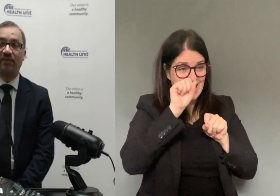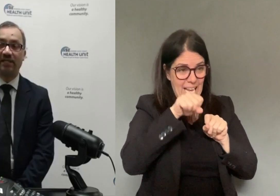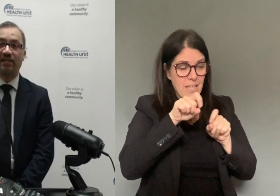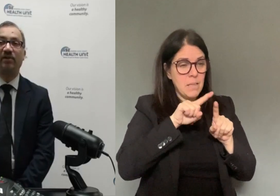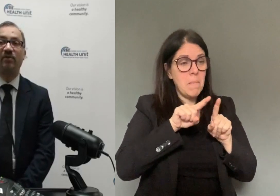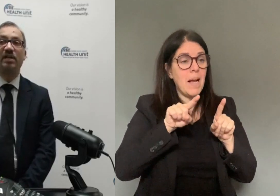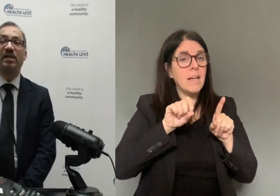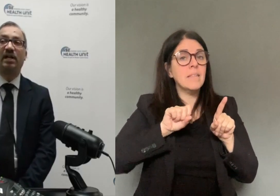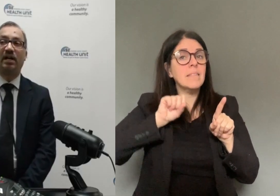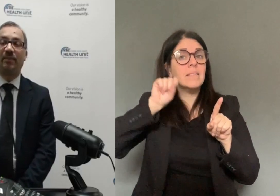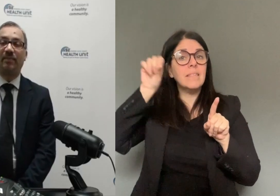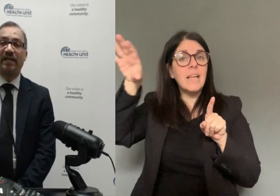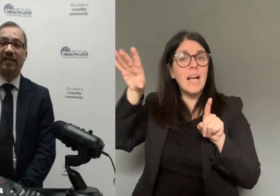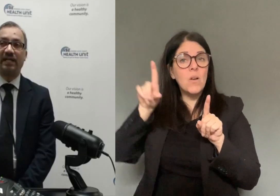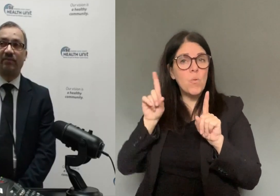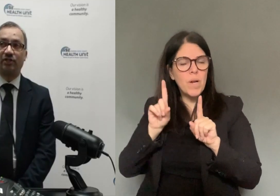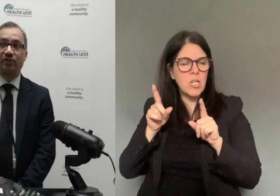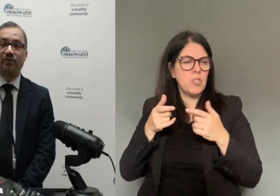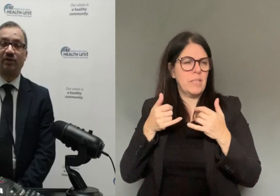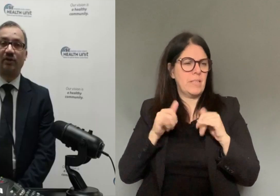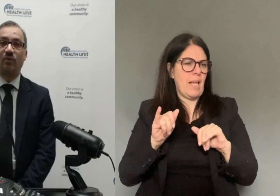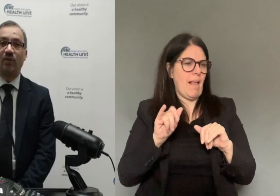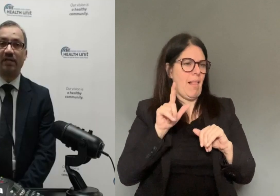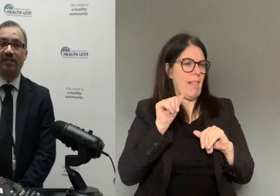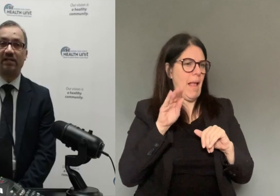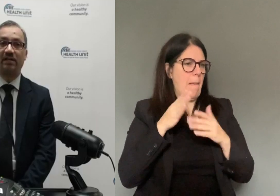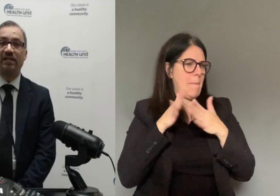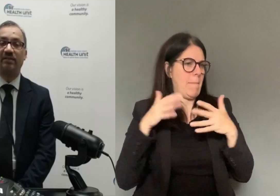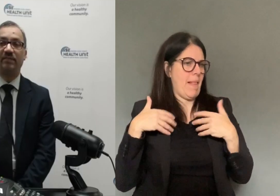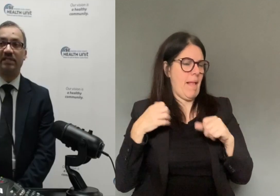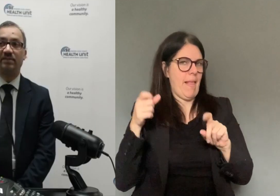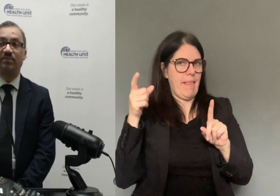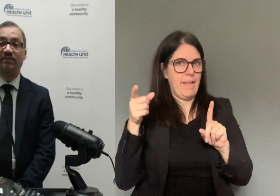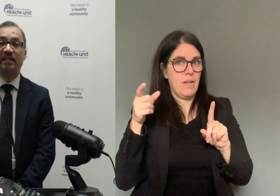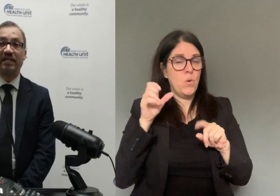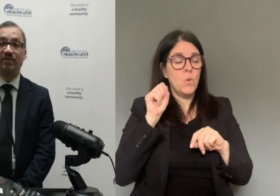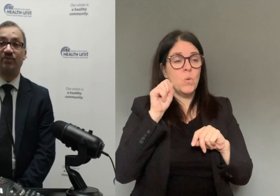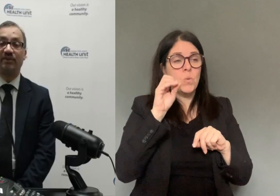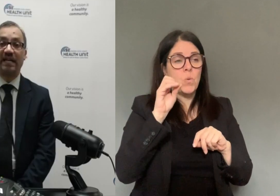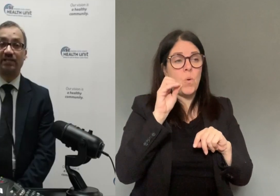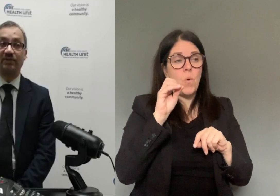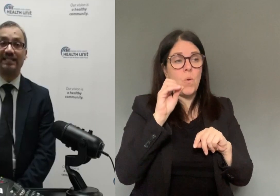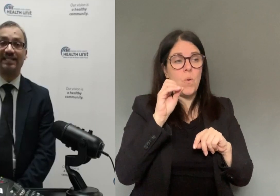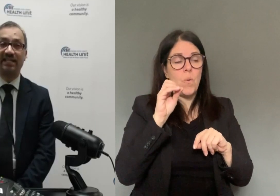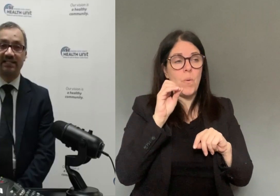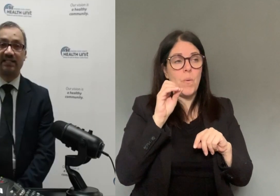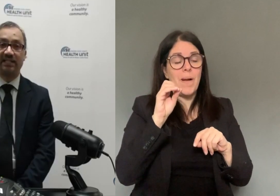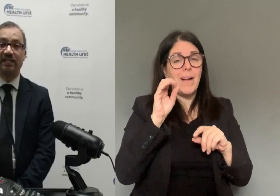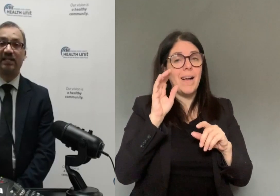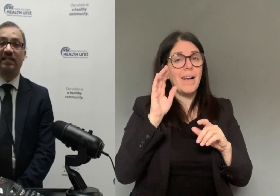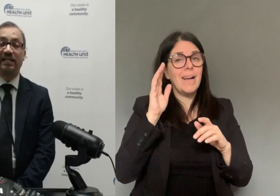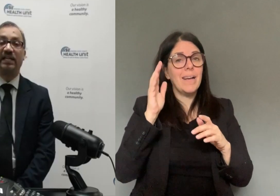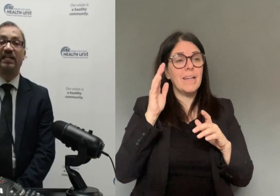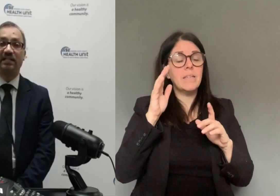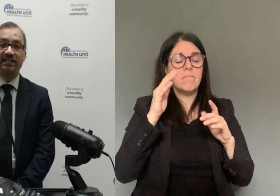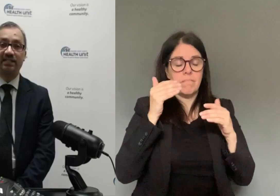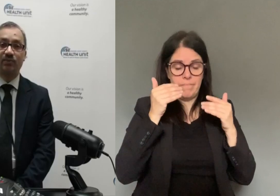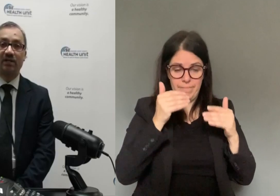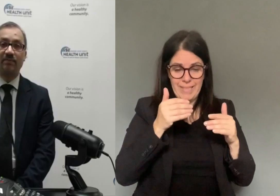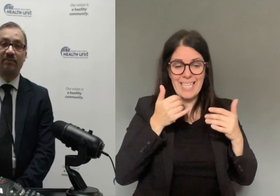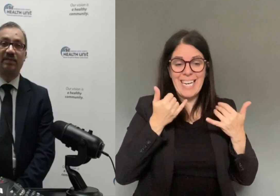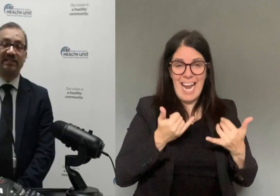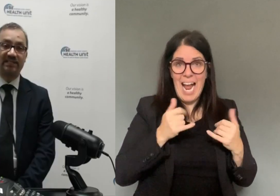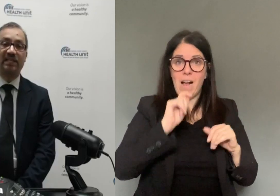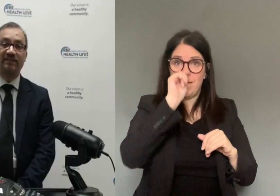testing right now, and I'm not sure what time these private labs will actually test it. They can collect the